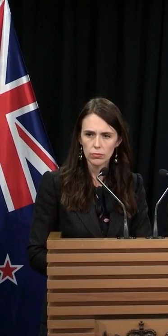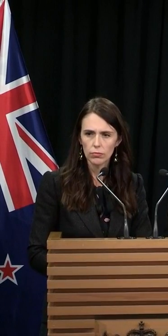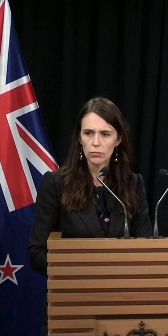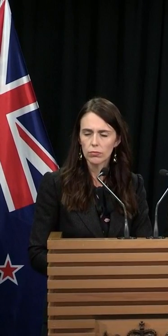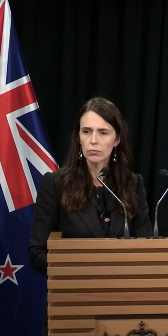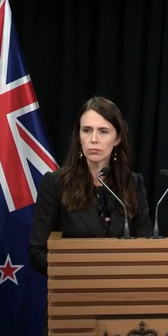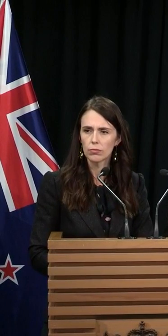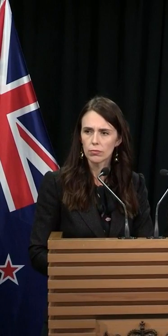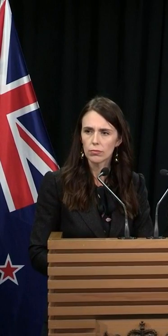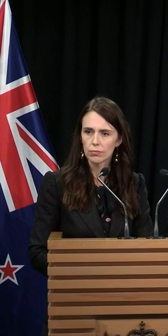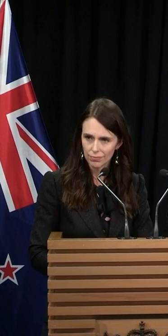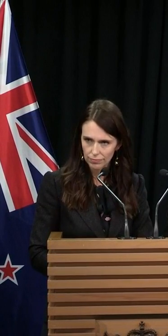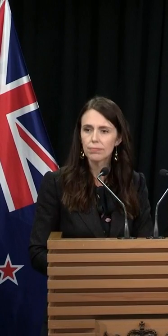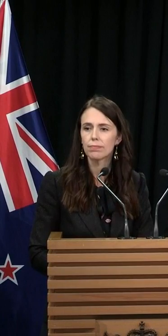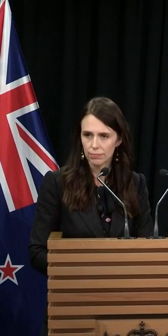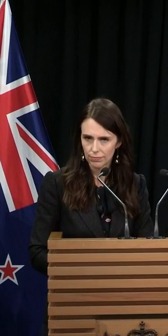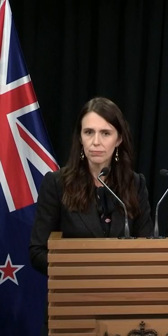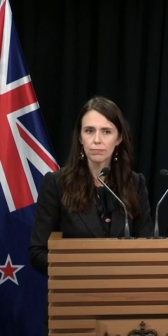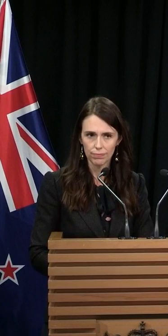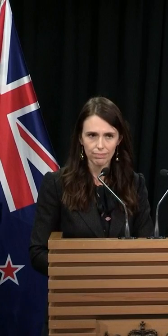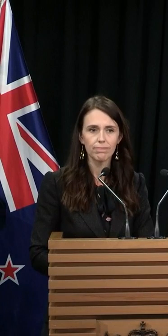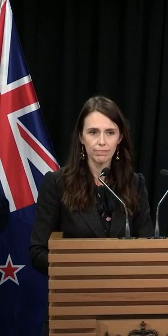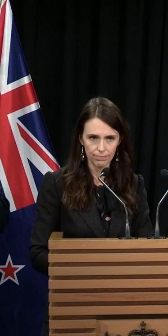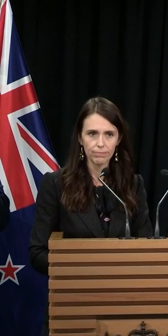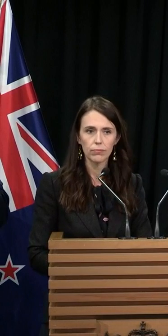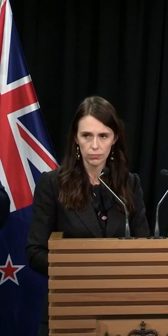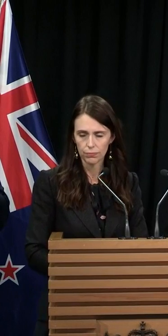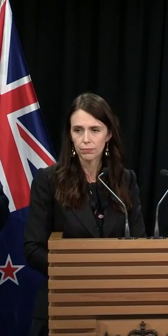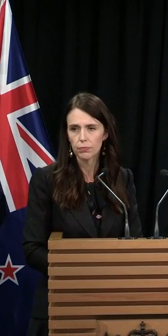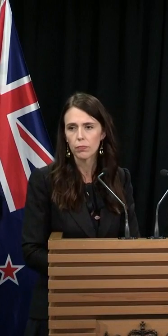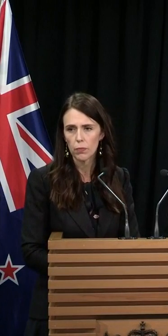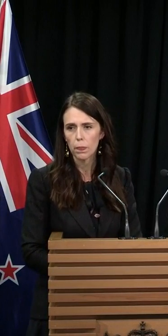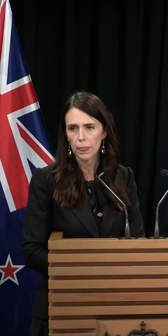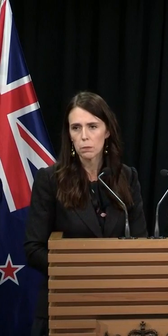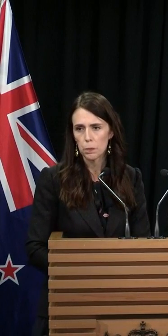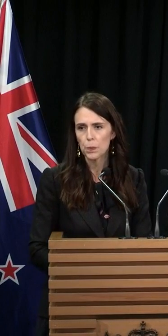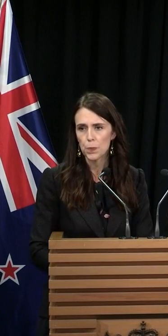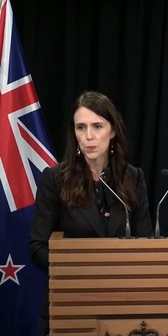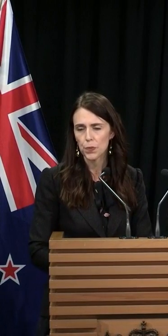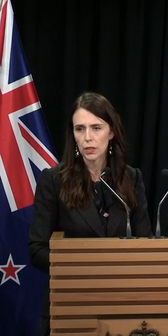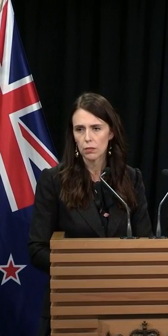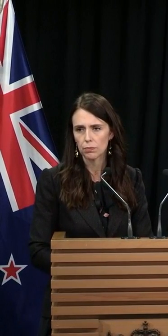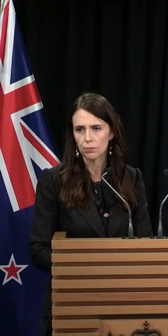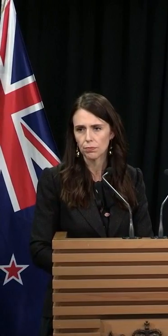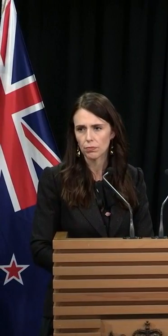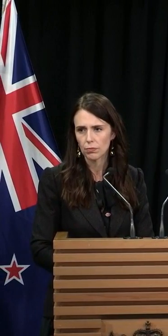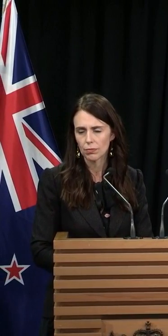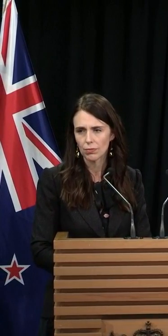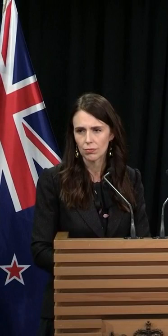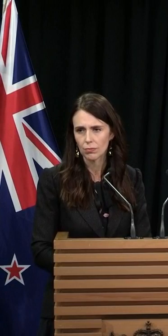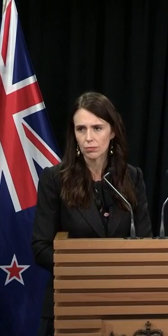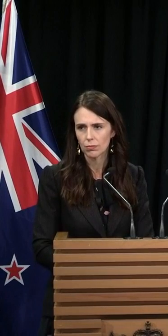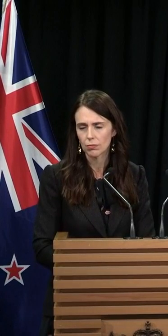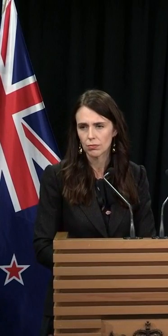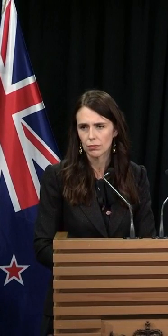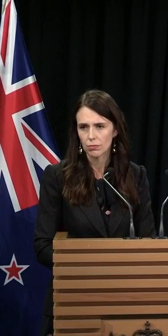to by the churches asking to be included, well, at least two of the major religious organisations. But at this stage my job was